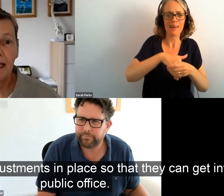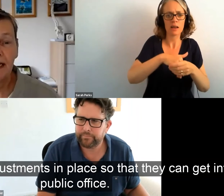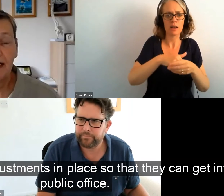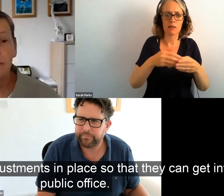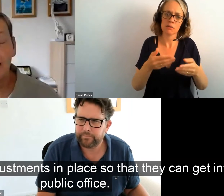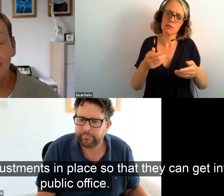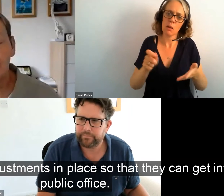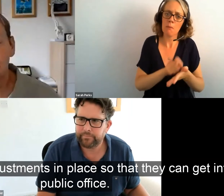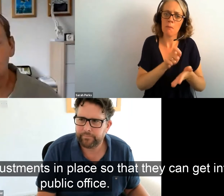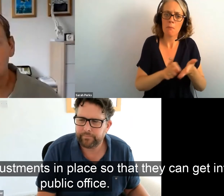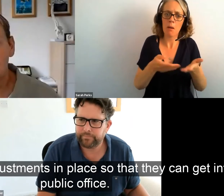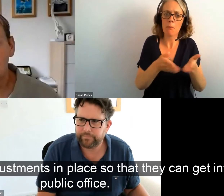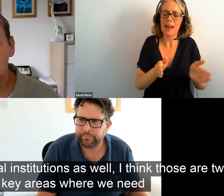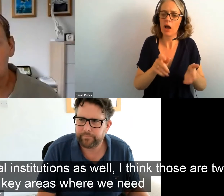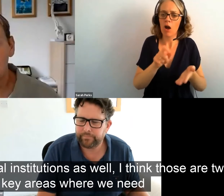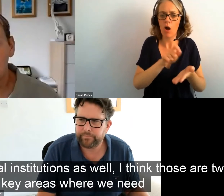And